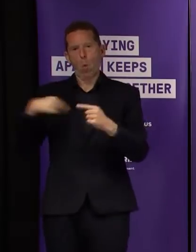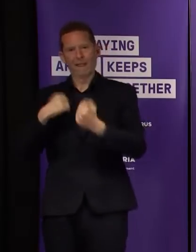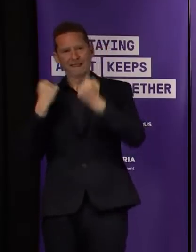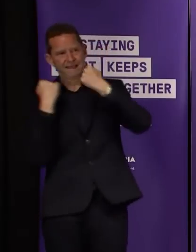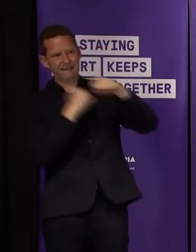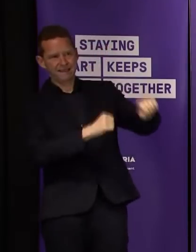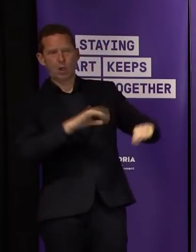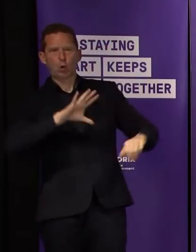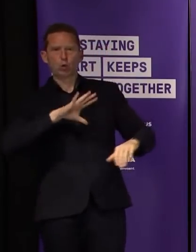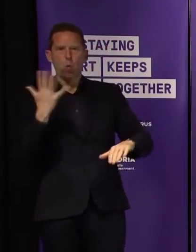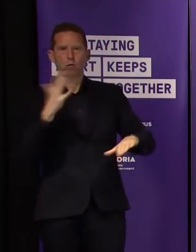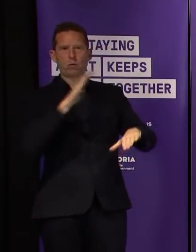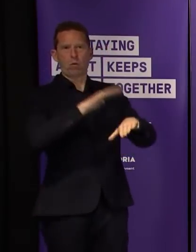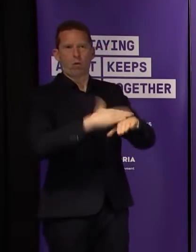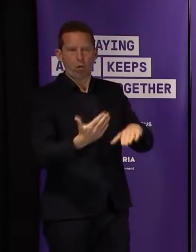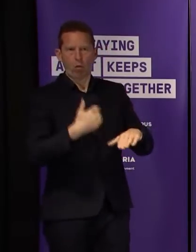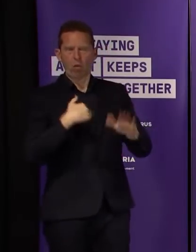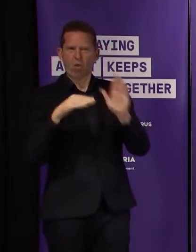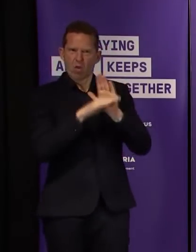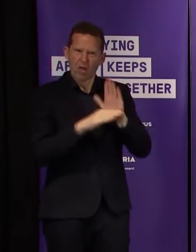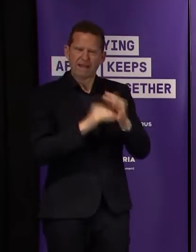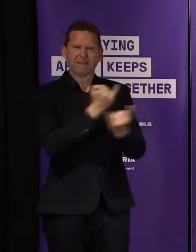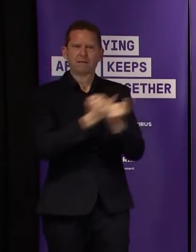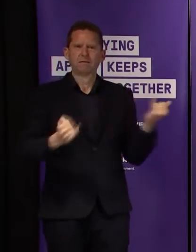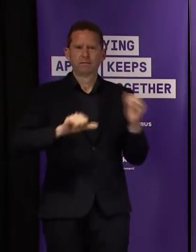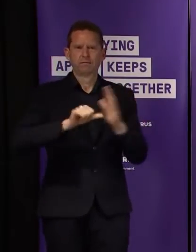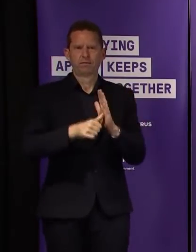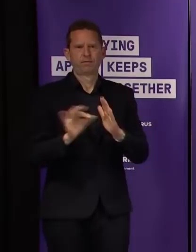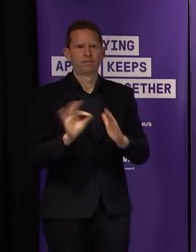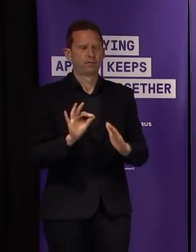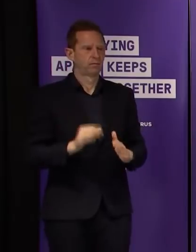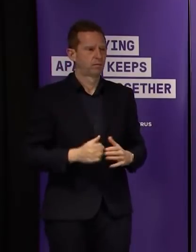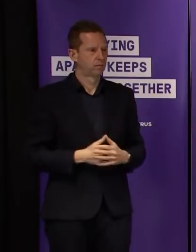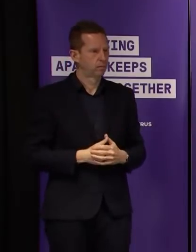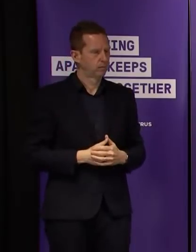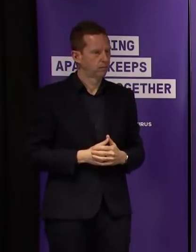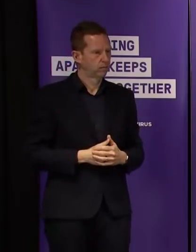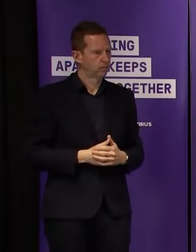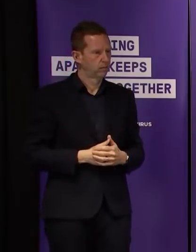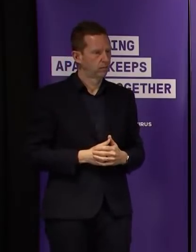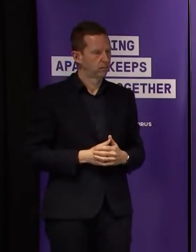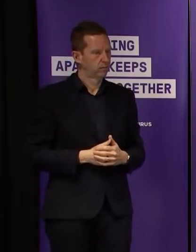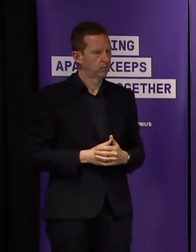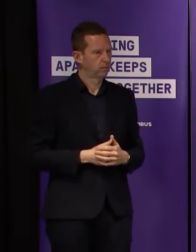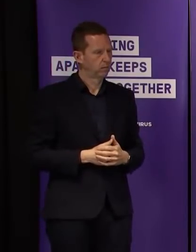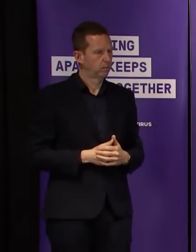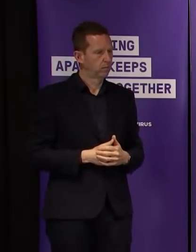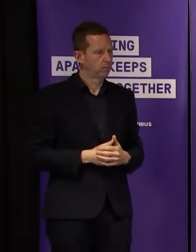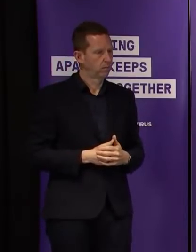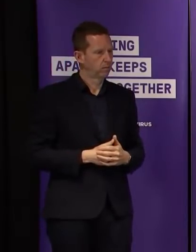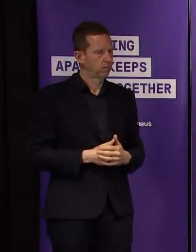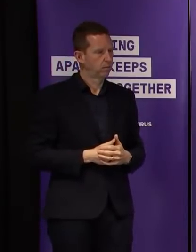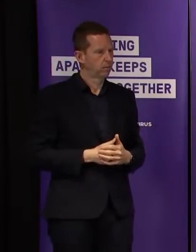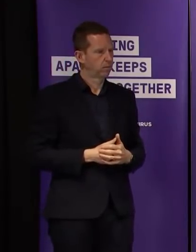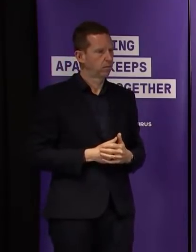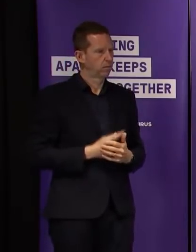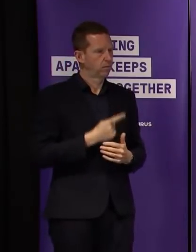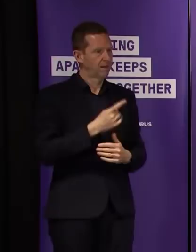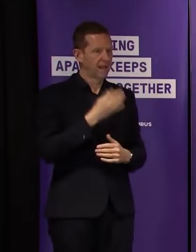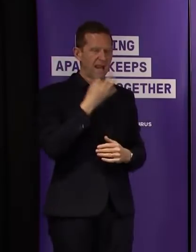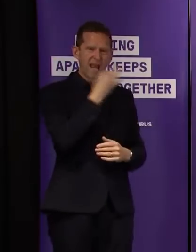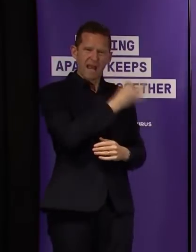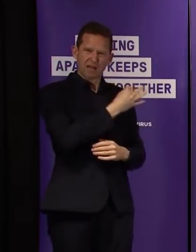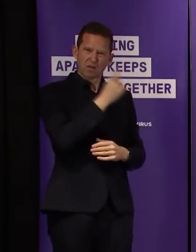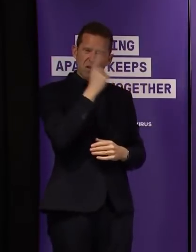that difficult choice. On social bubbles, will people or families in Melbourne be able to nominate a person in